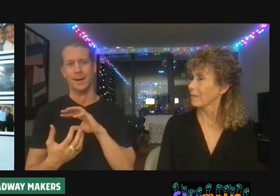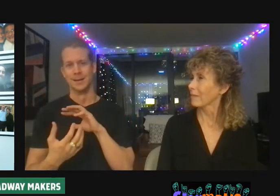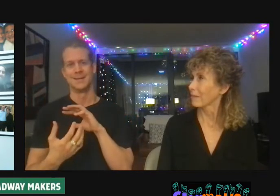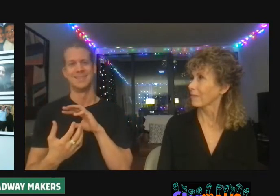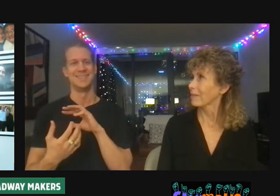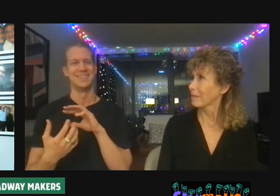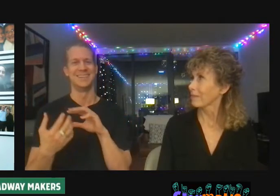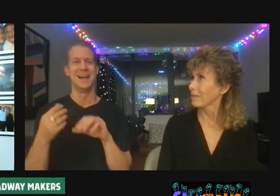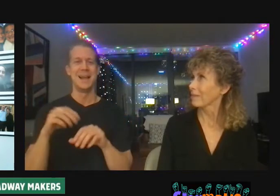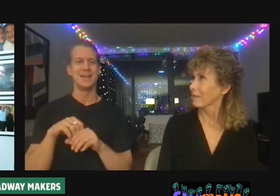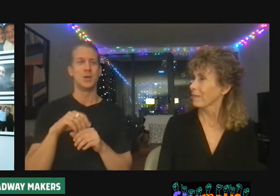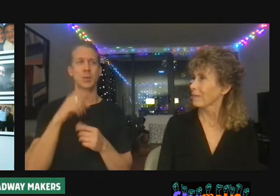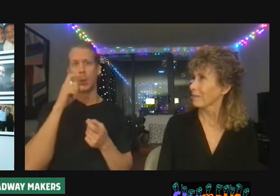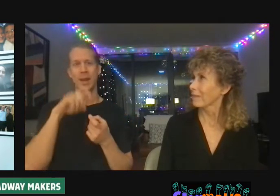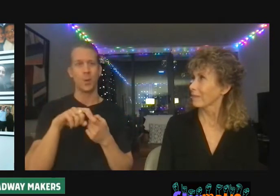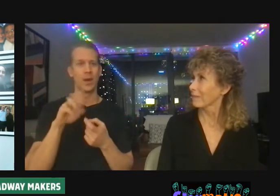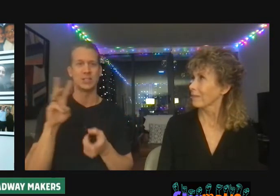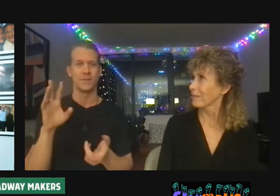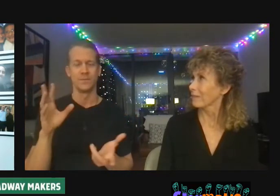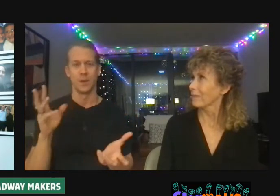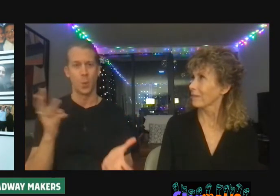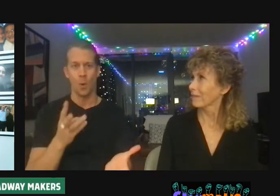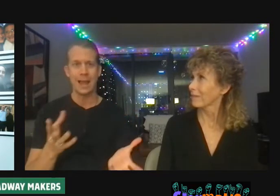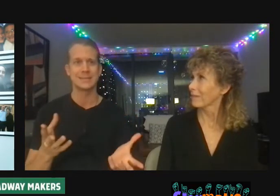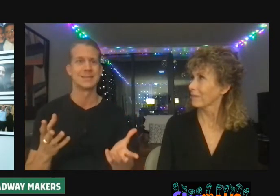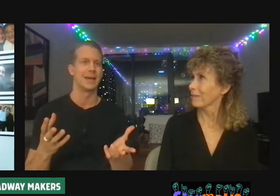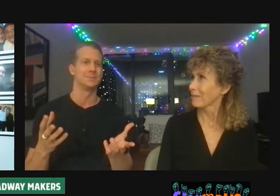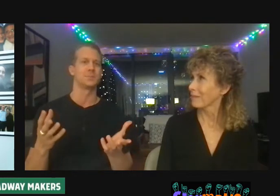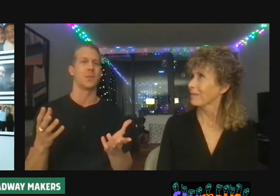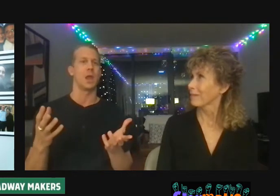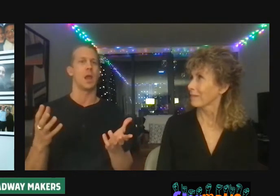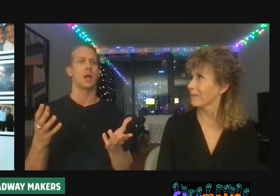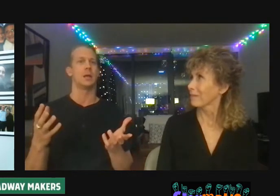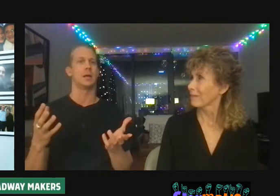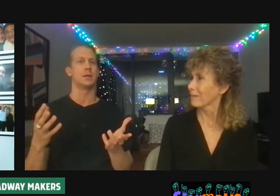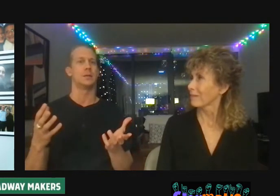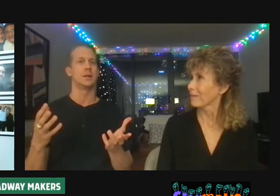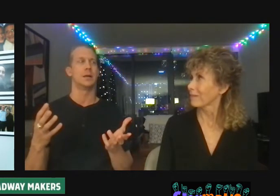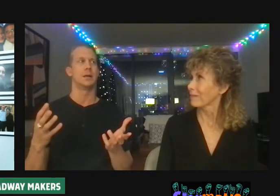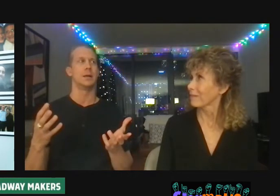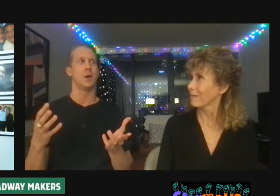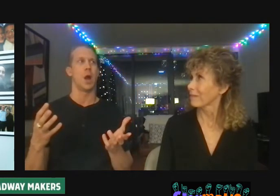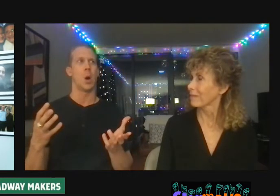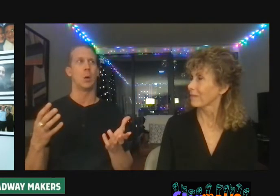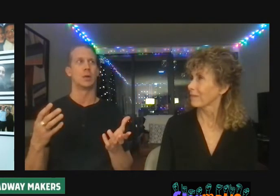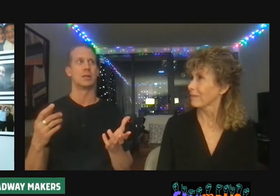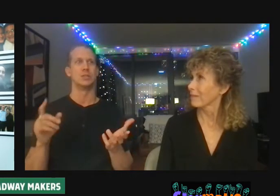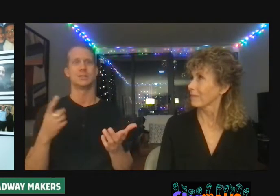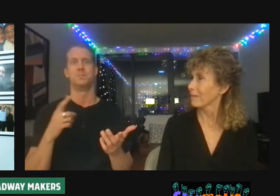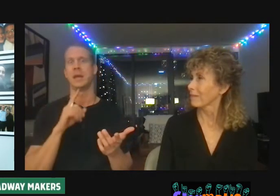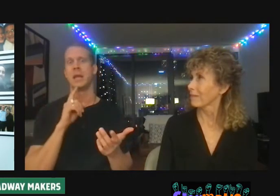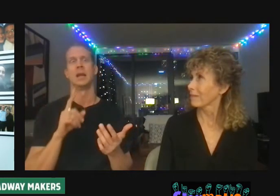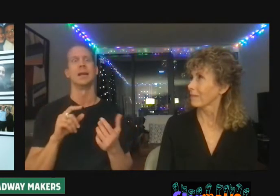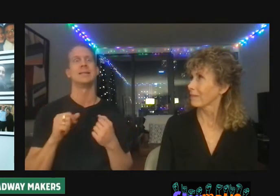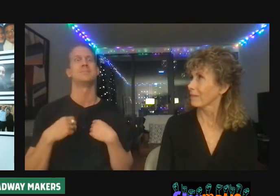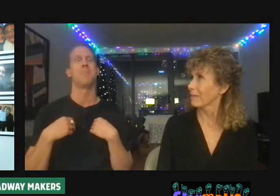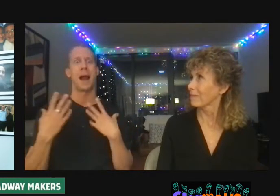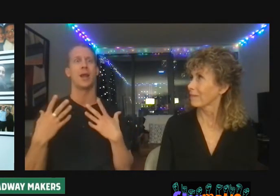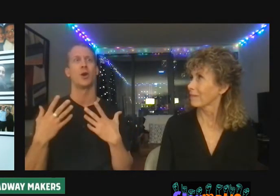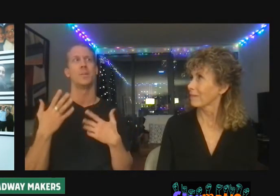transform into the Wicked Witch of the West, and you know, just